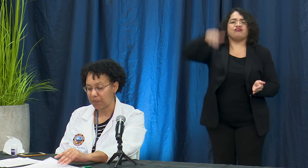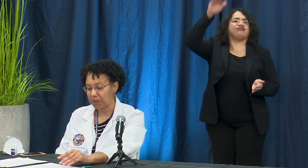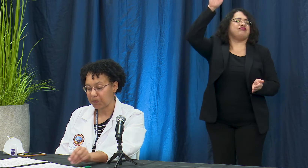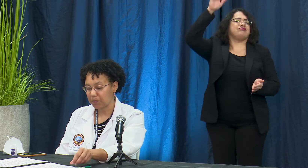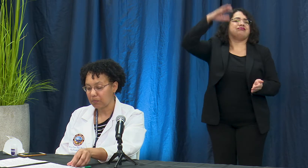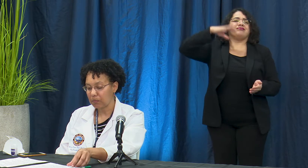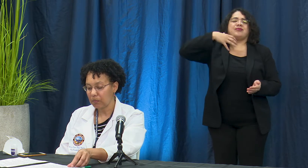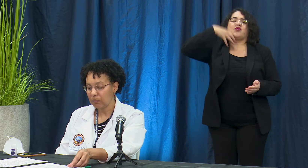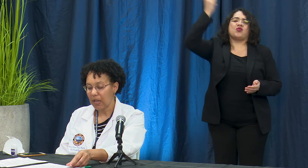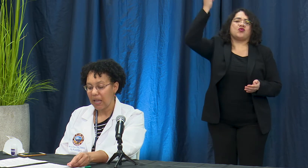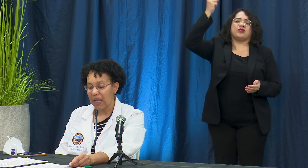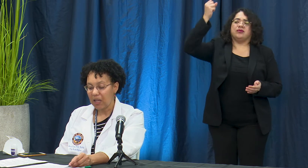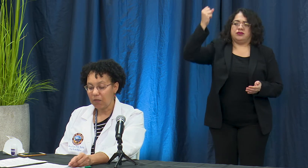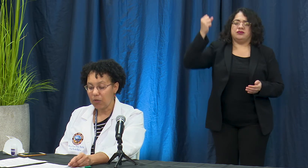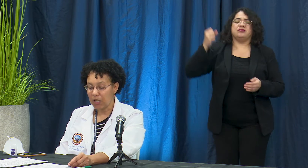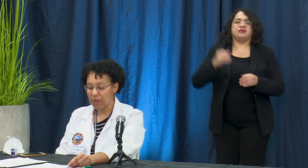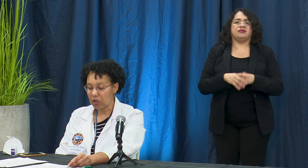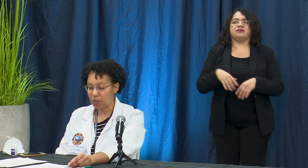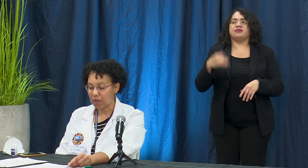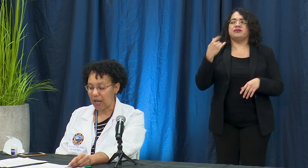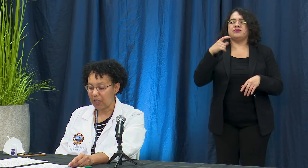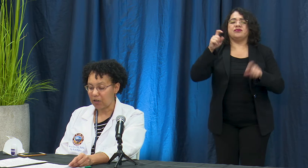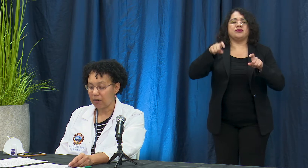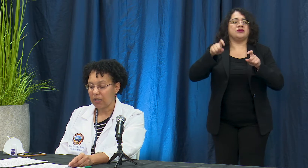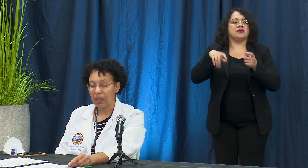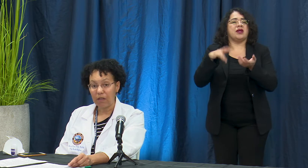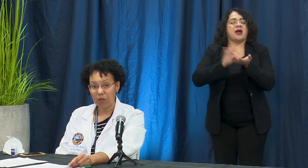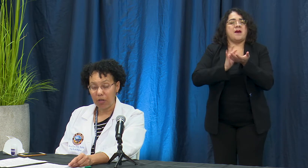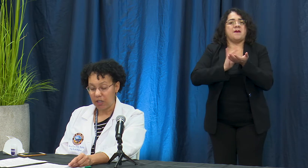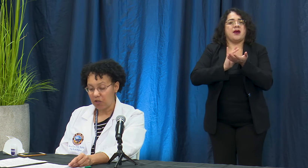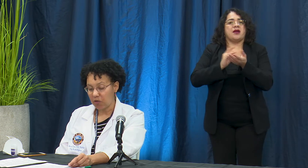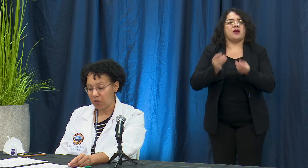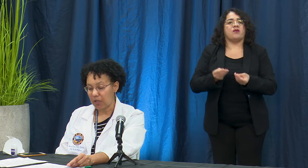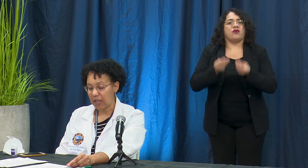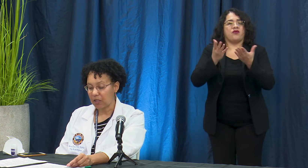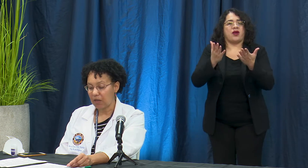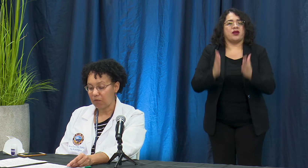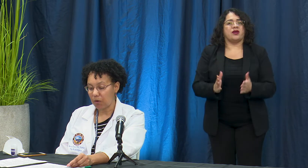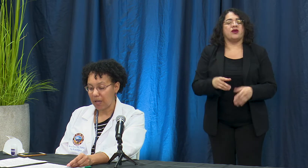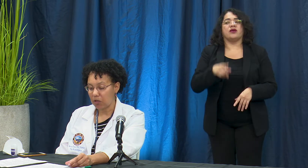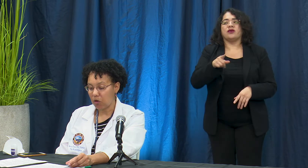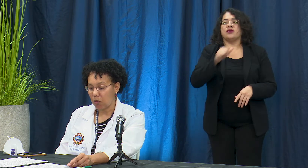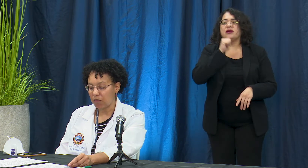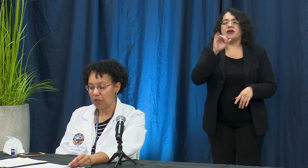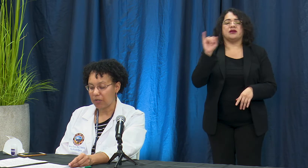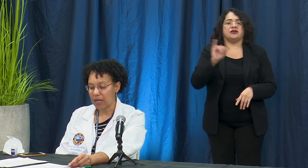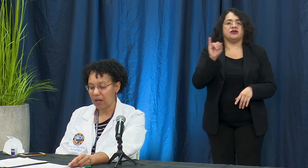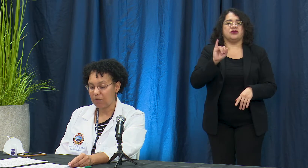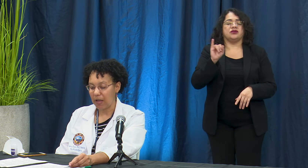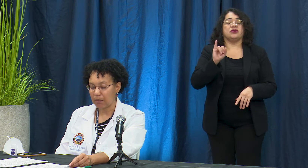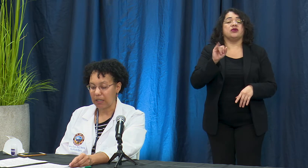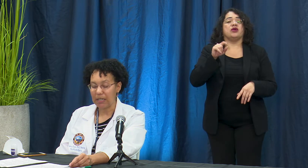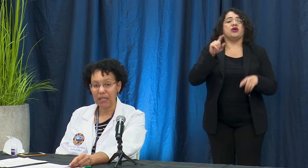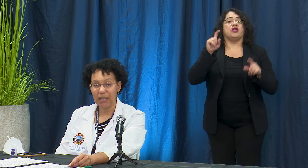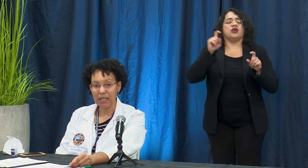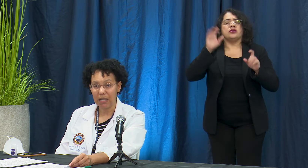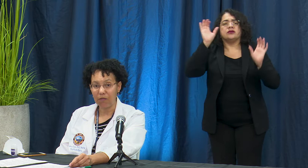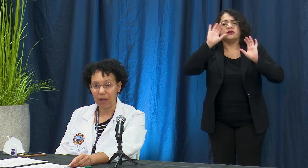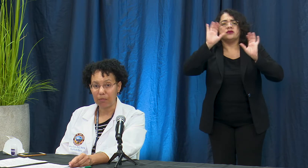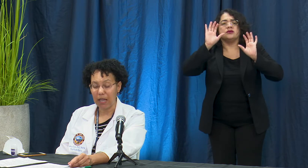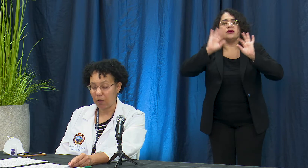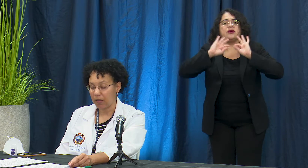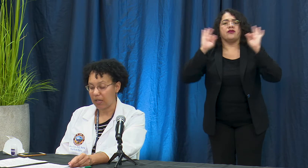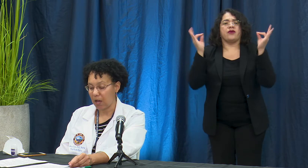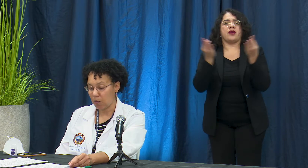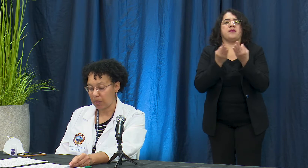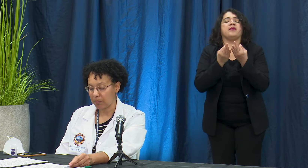Beach. If you need a medical provider, if you're uninsured and looking for a medical home for your entire family, TCC